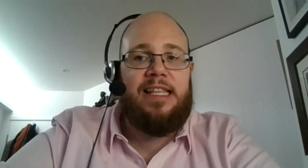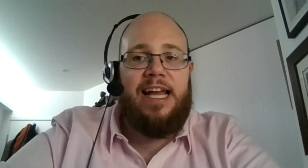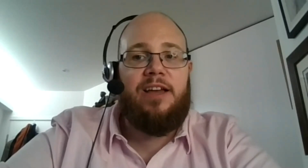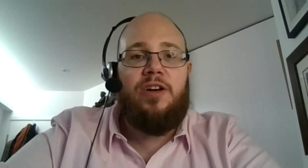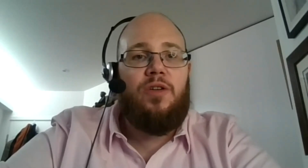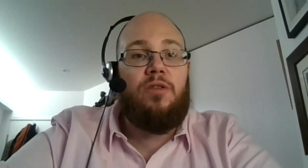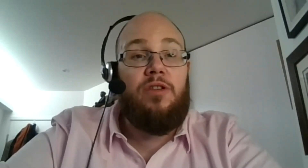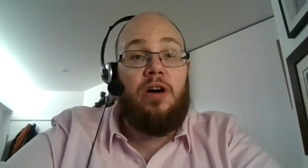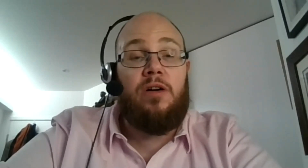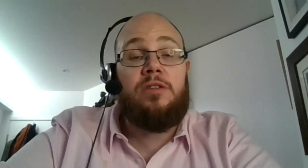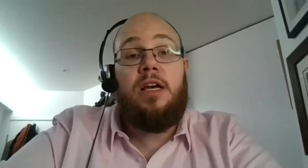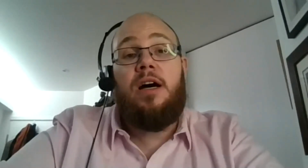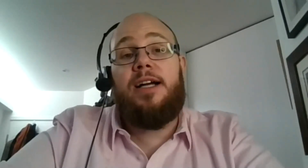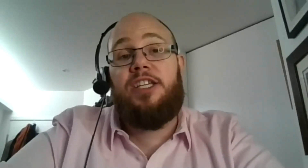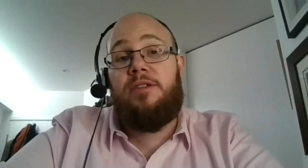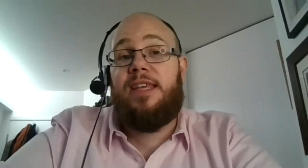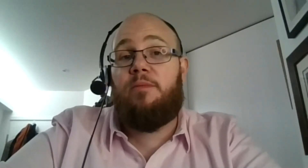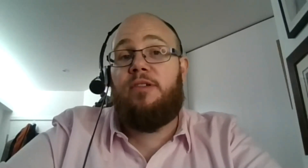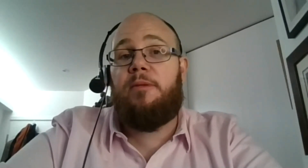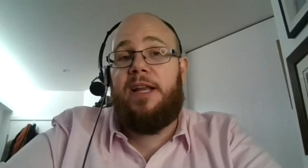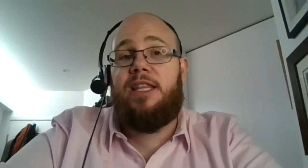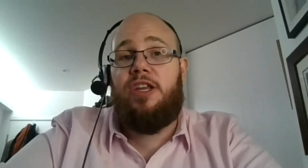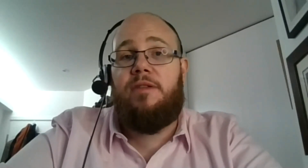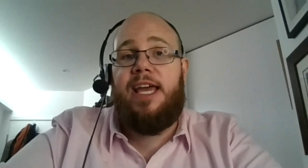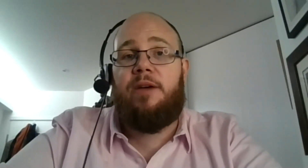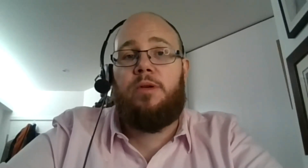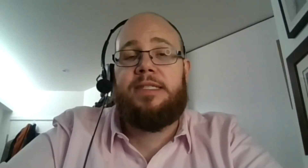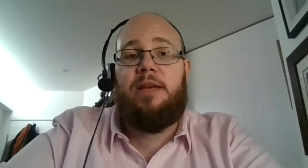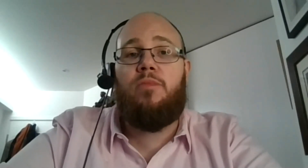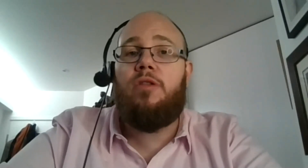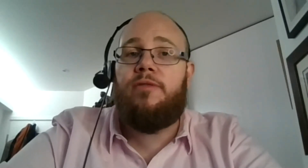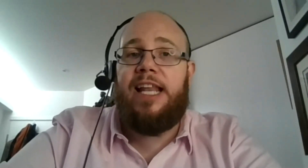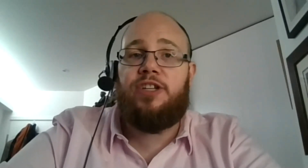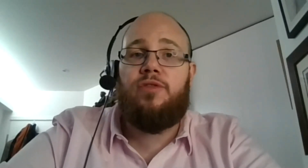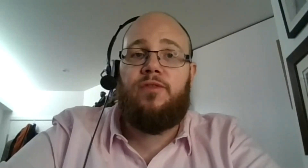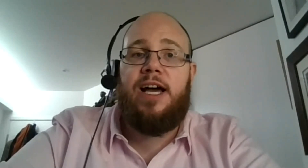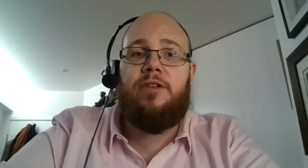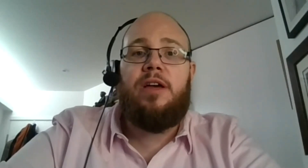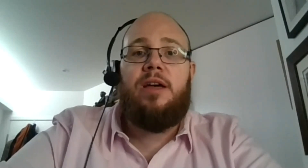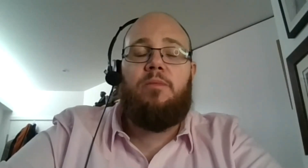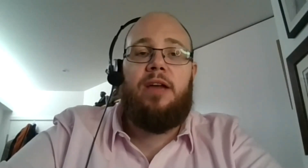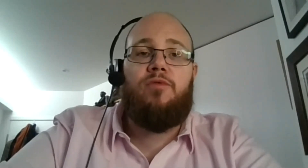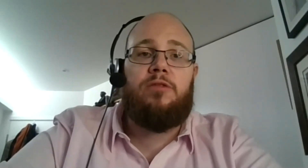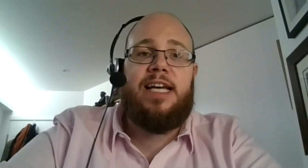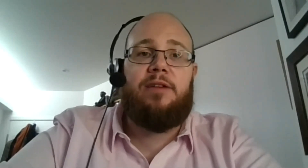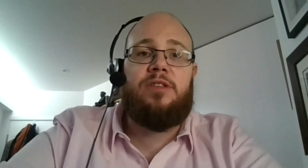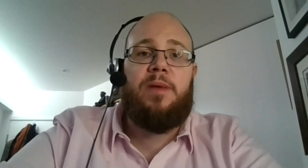isolate or not. I do think probably in the new year, we'll see more of the lateral flow being rolled out to people